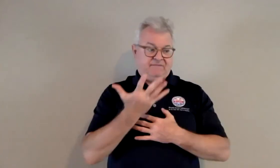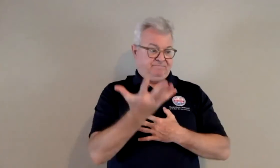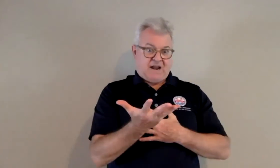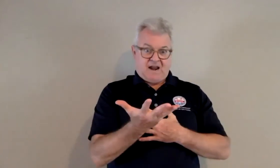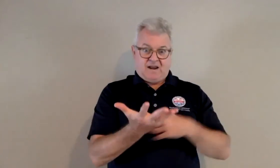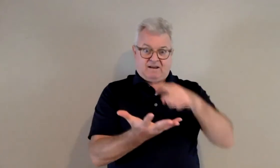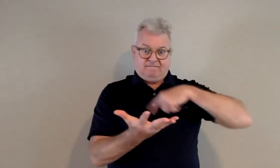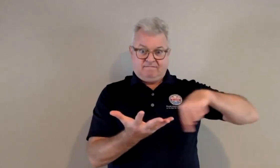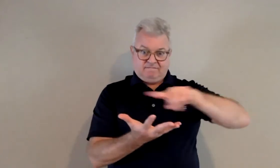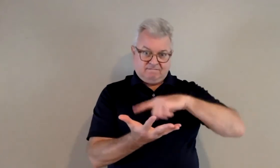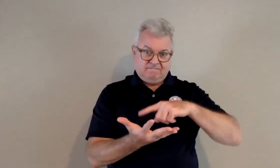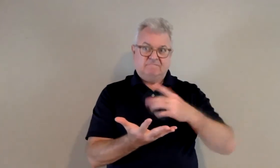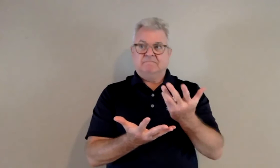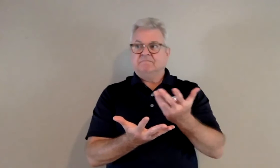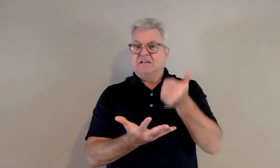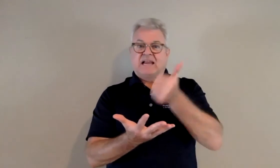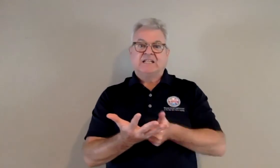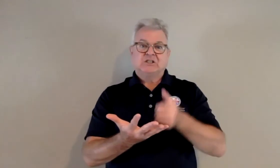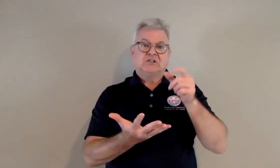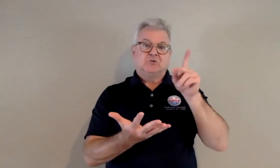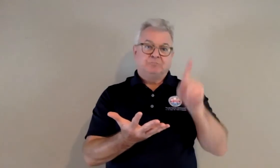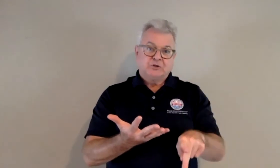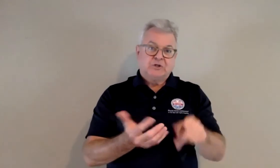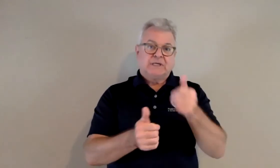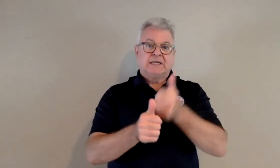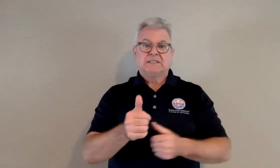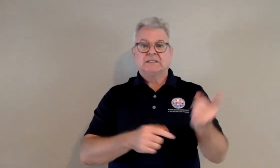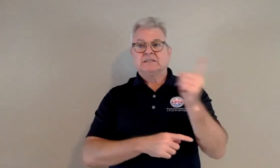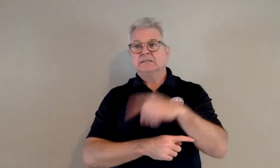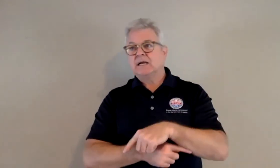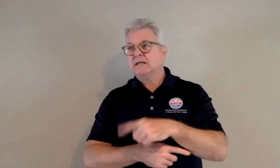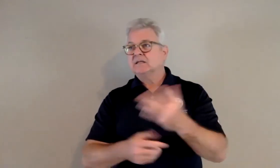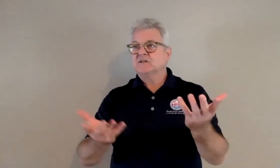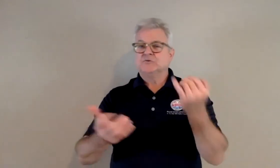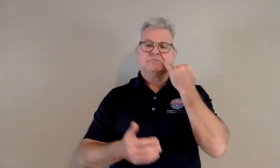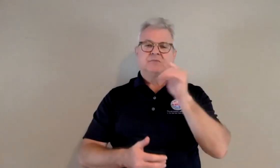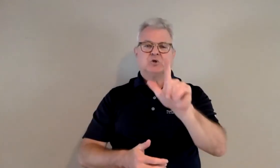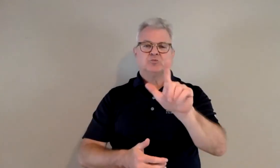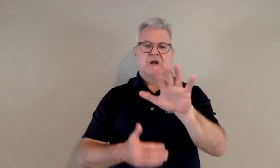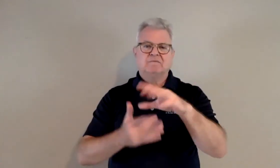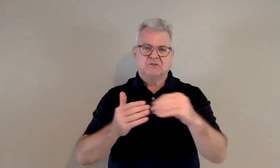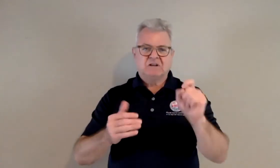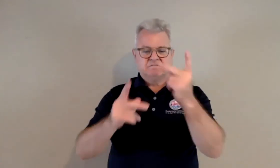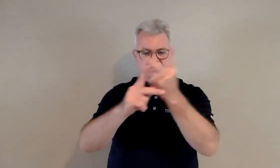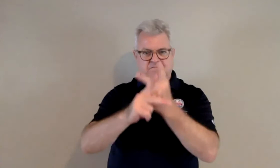on you. If you have a family of 5, you'd want to think each person what they might need for a day,